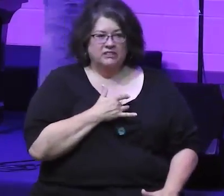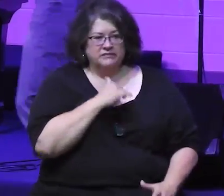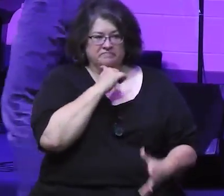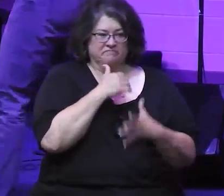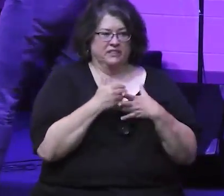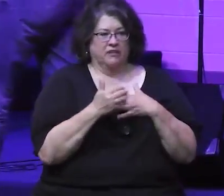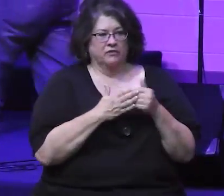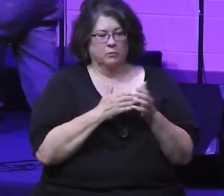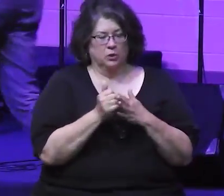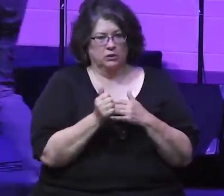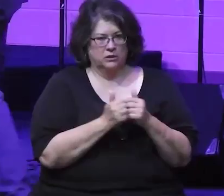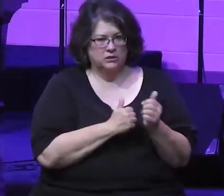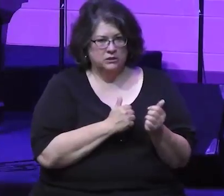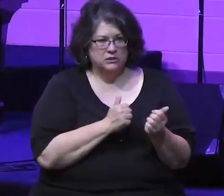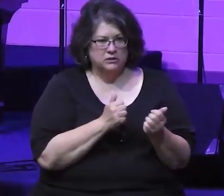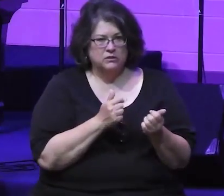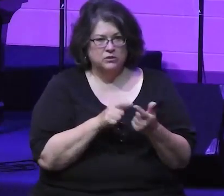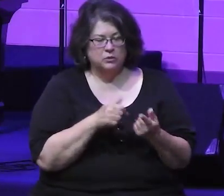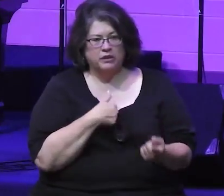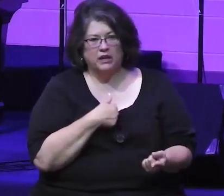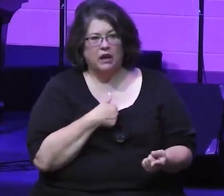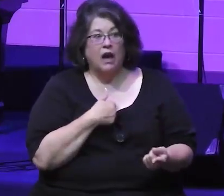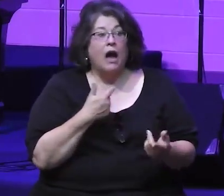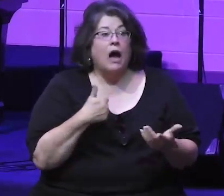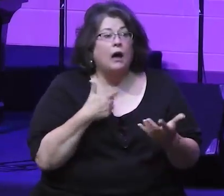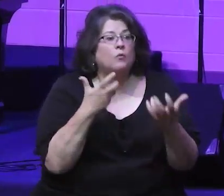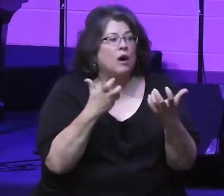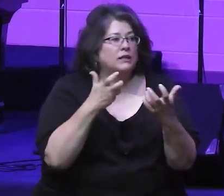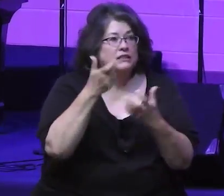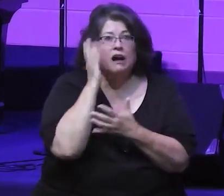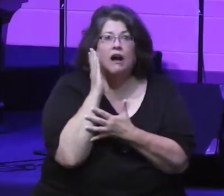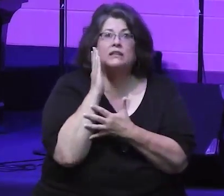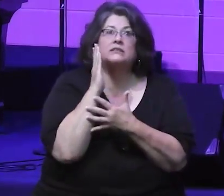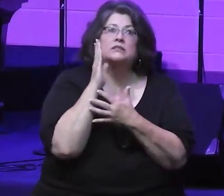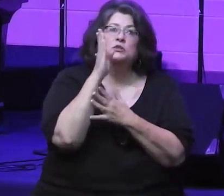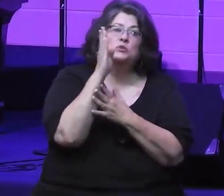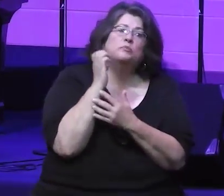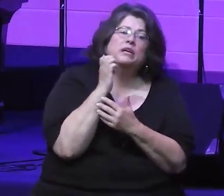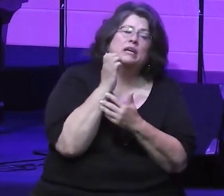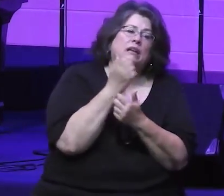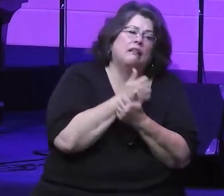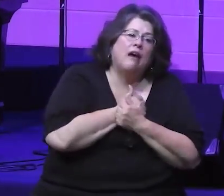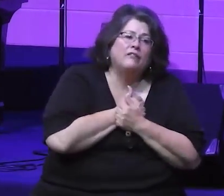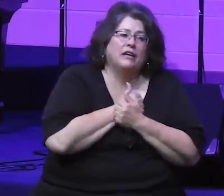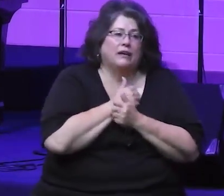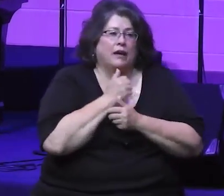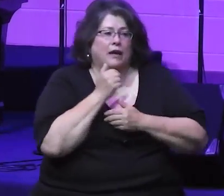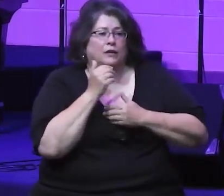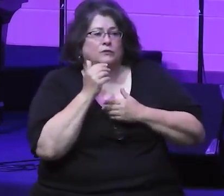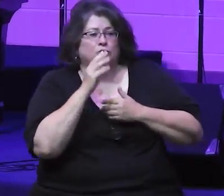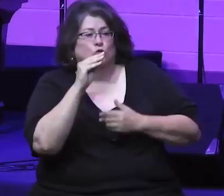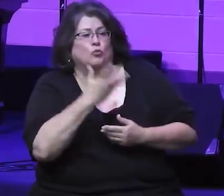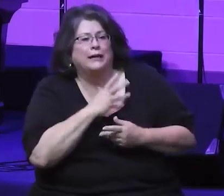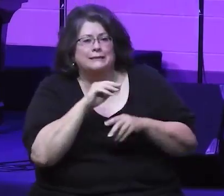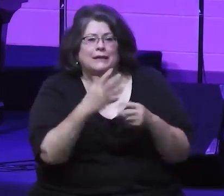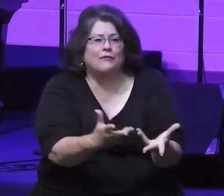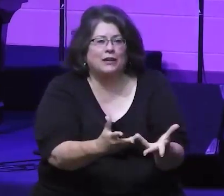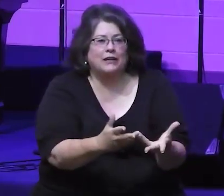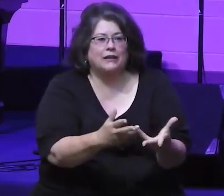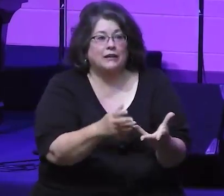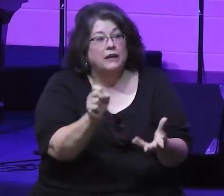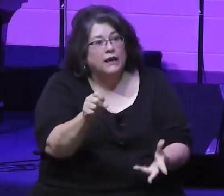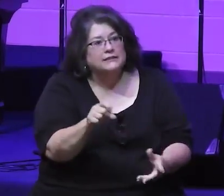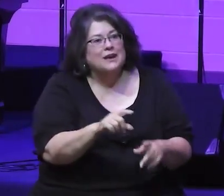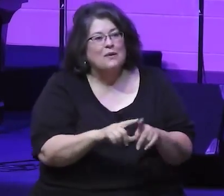this. Because don't I want God to be loving and gracious? And yes, I do, but he's truthful too. So this idea